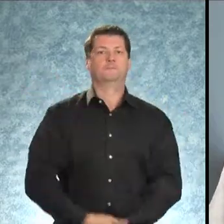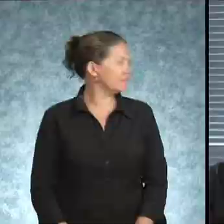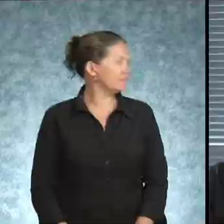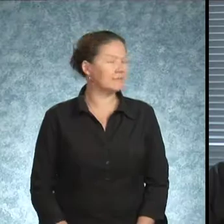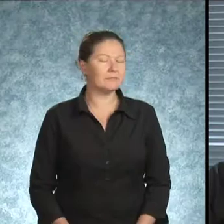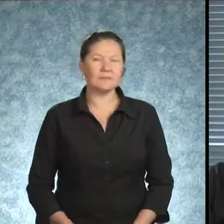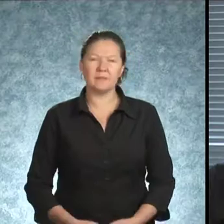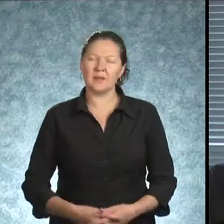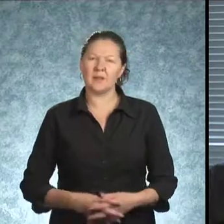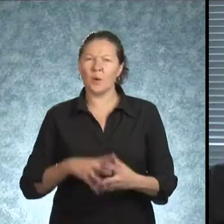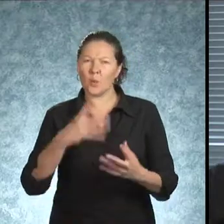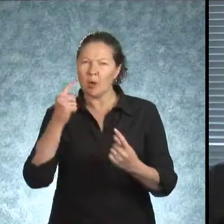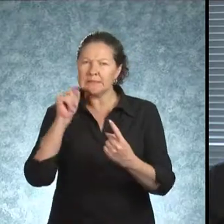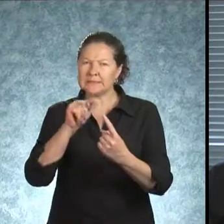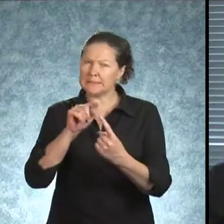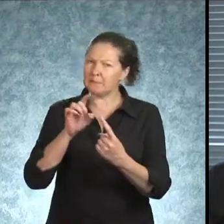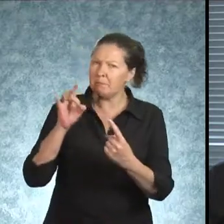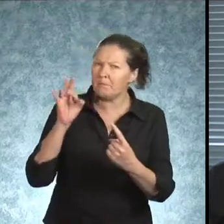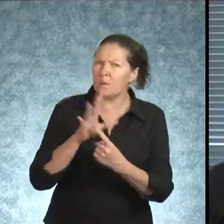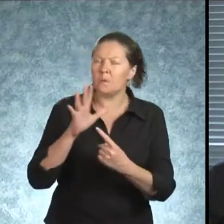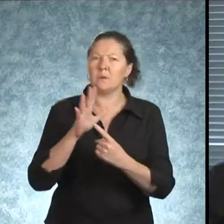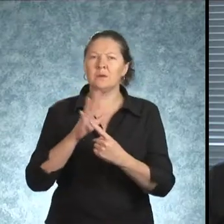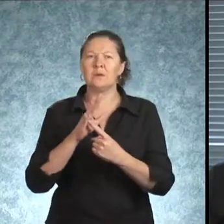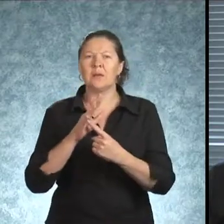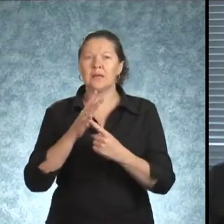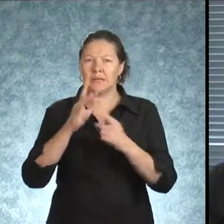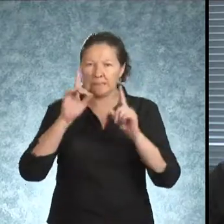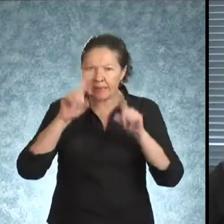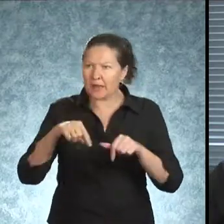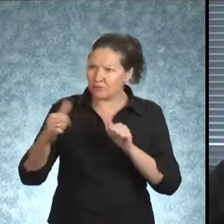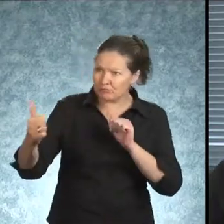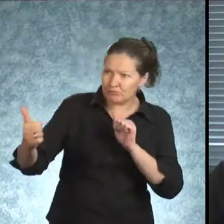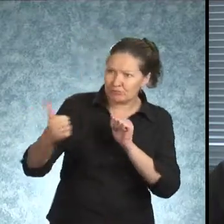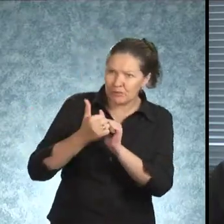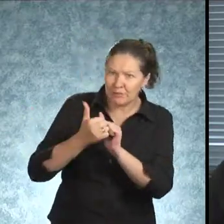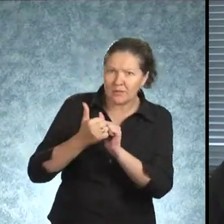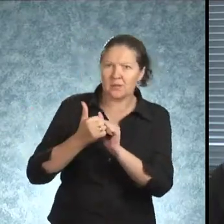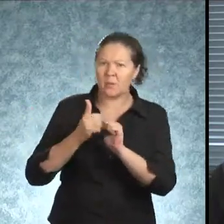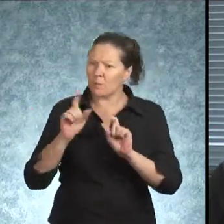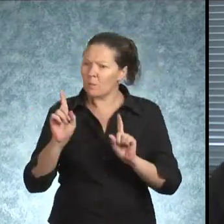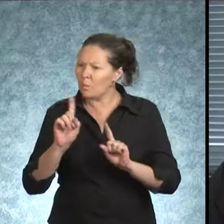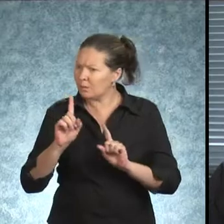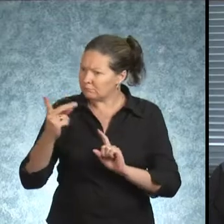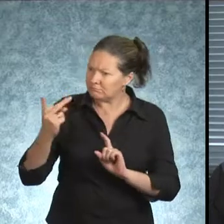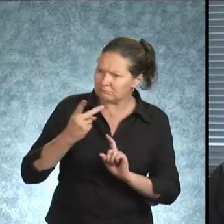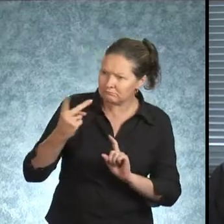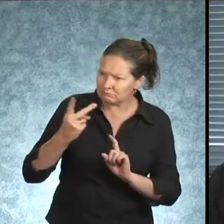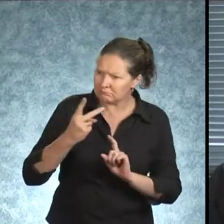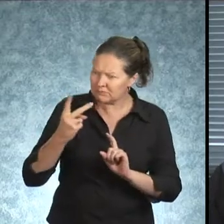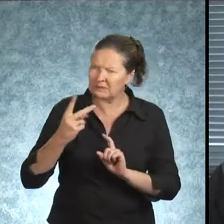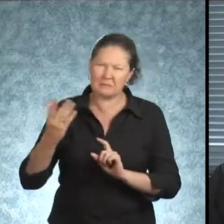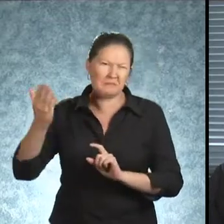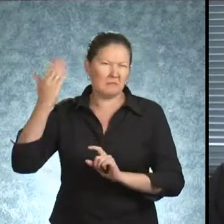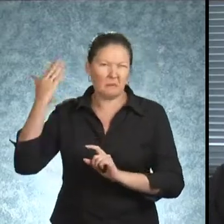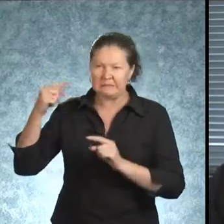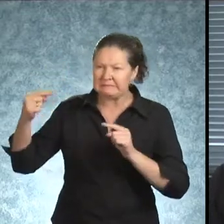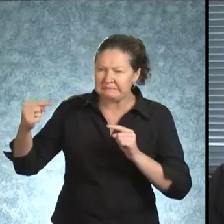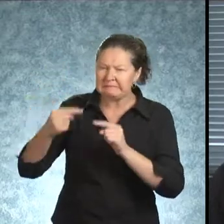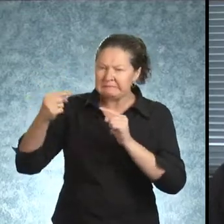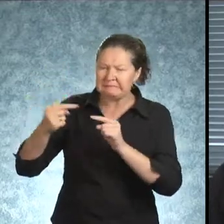happened? One of the things that's really important when you form an agreement about what's been a dispute